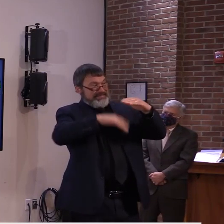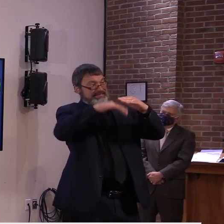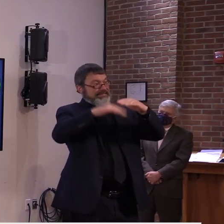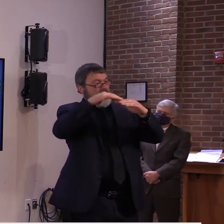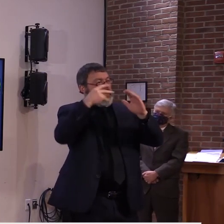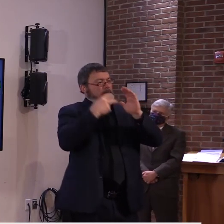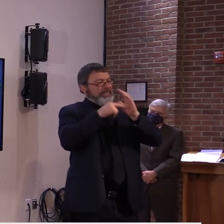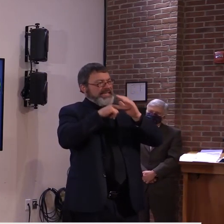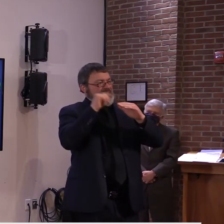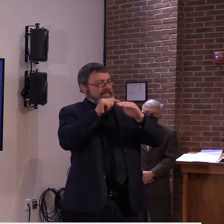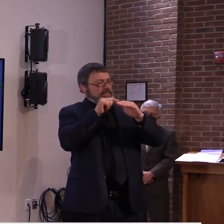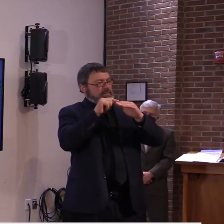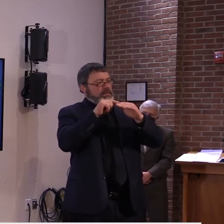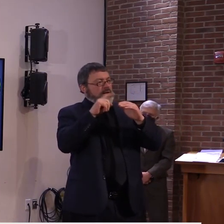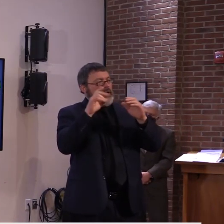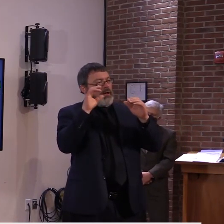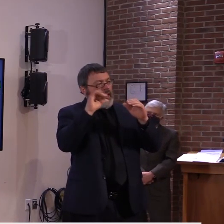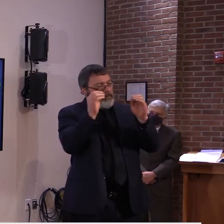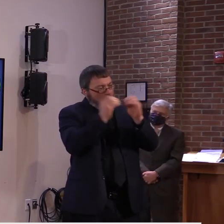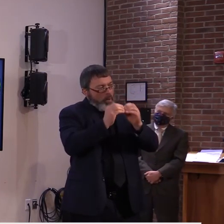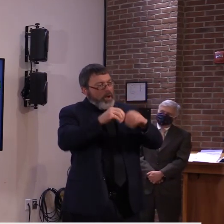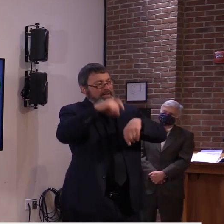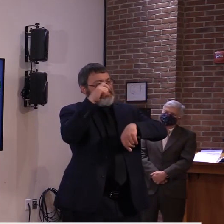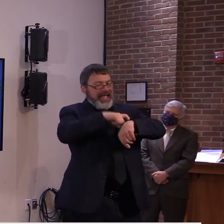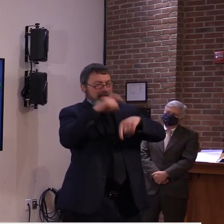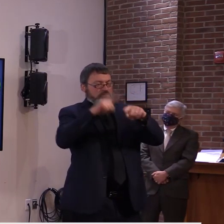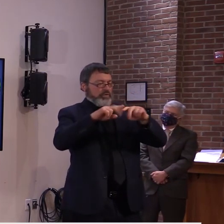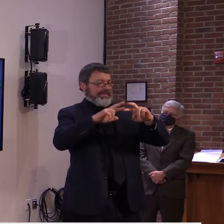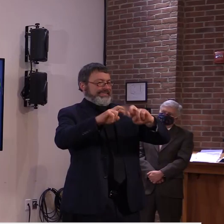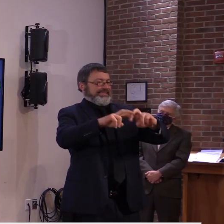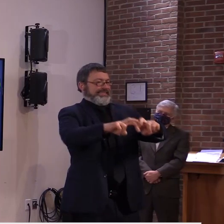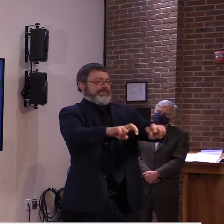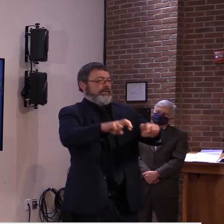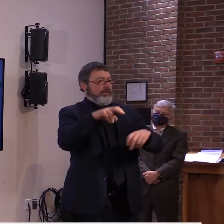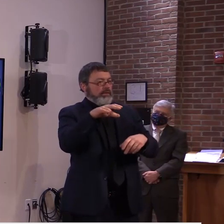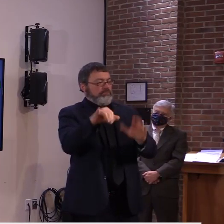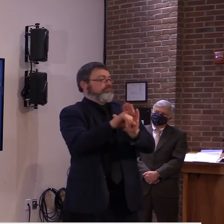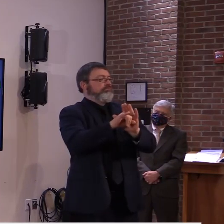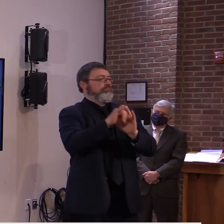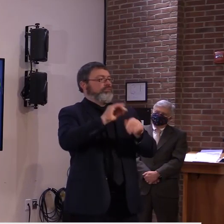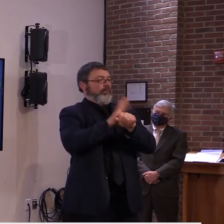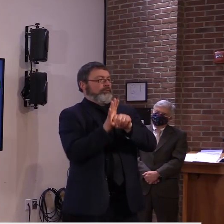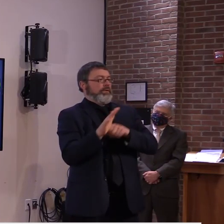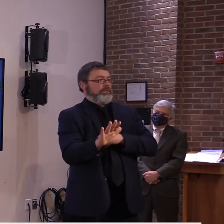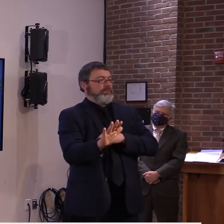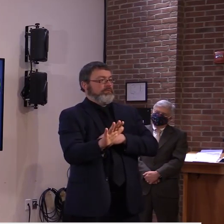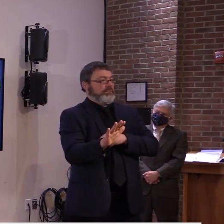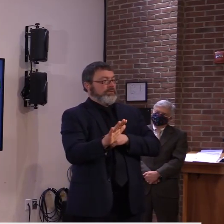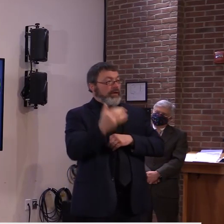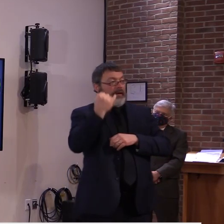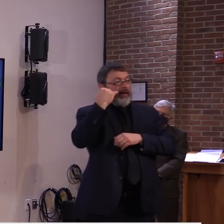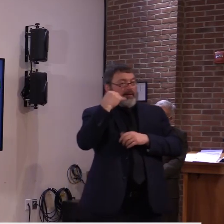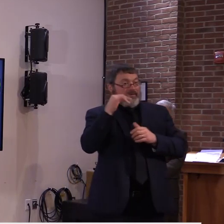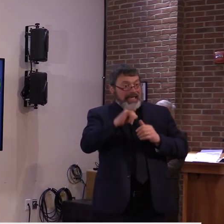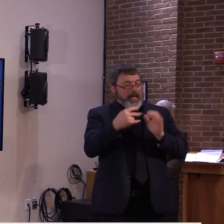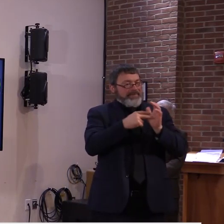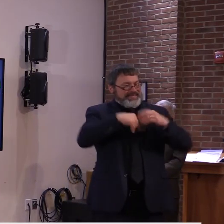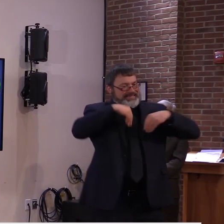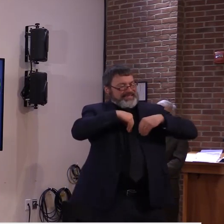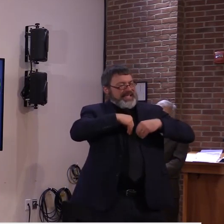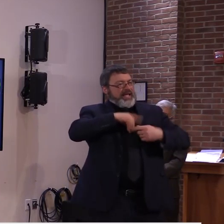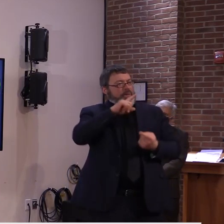whales. Yeah, I get your gist, Steve. For the public, the higher the cycle